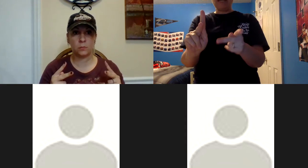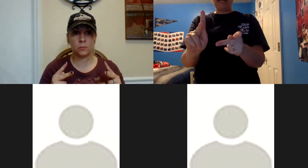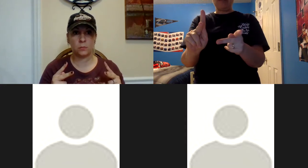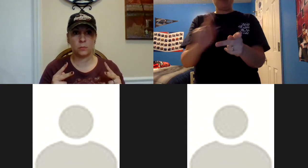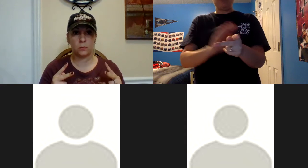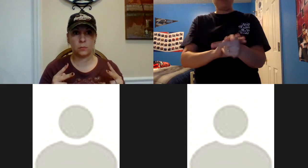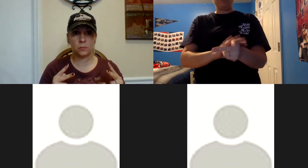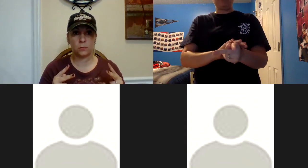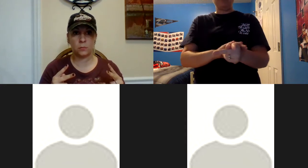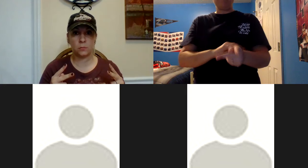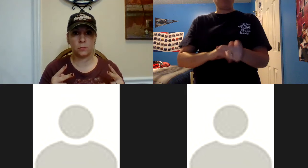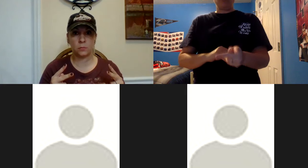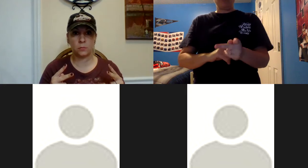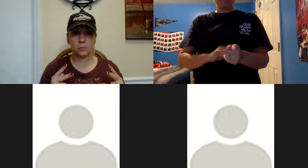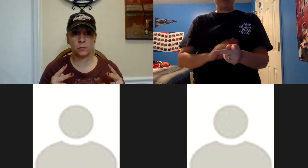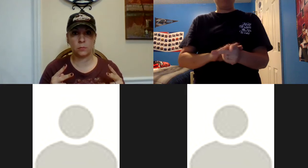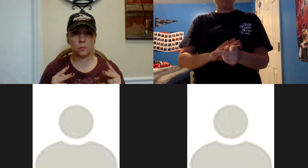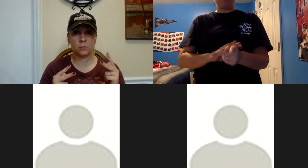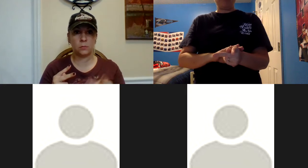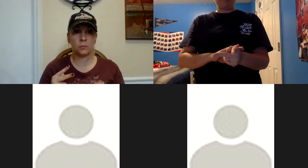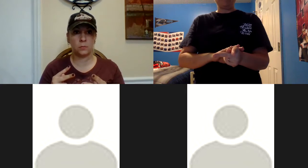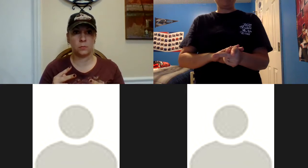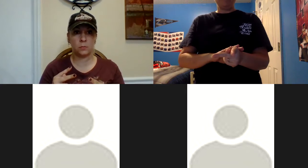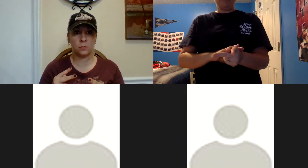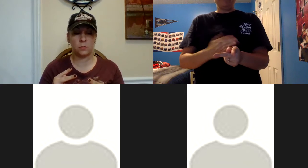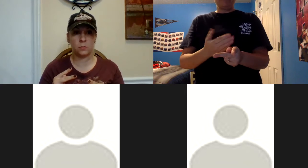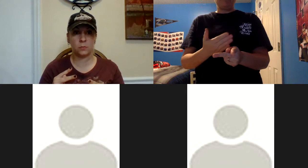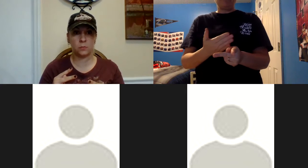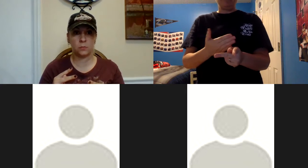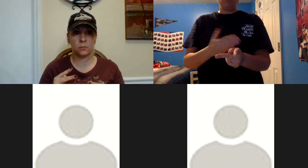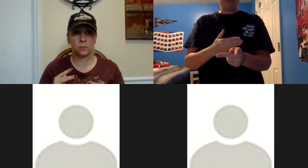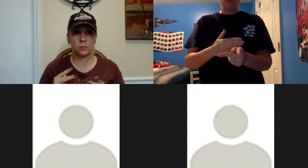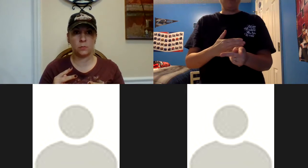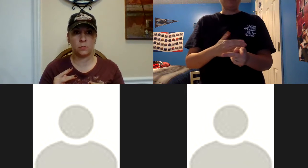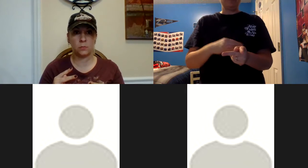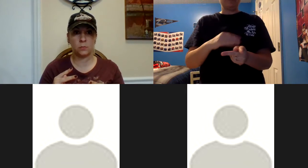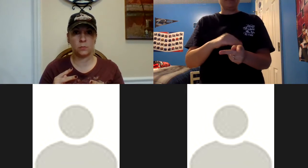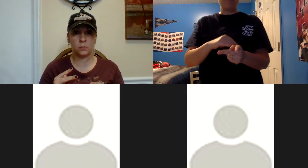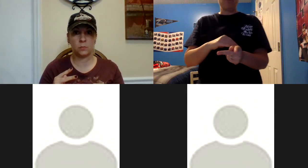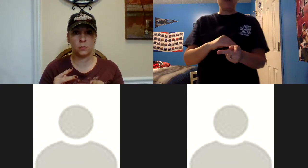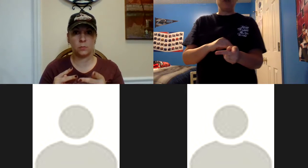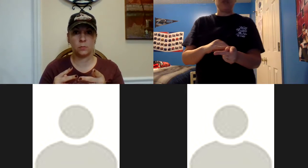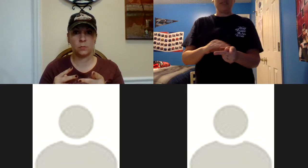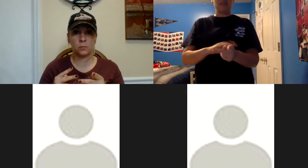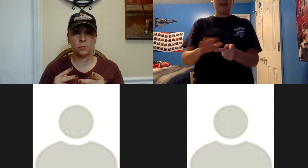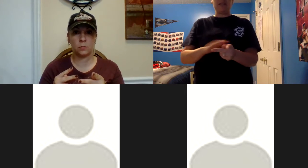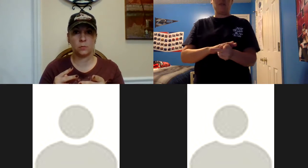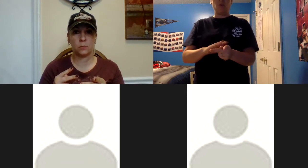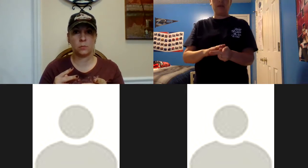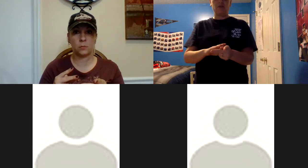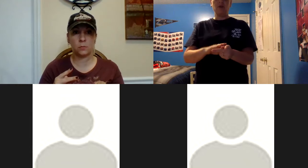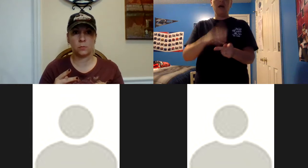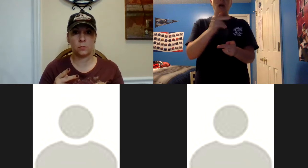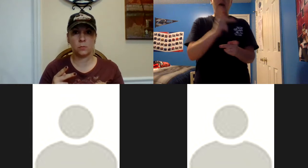a right-hander, you're going to put the left one on the bottom as your base. And that's typically the way it always is the left one usually is the base